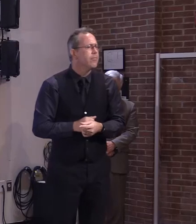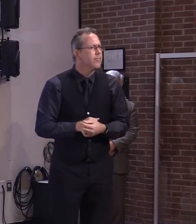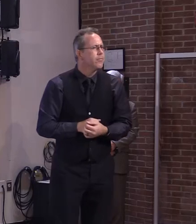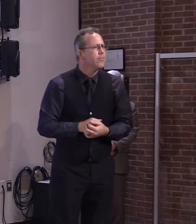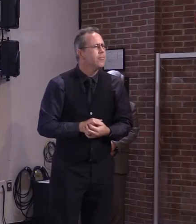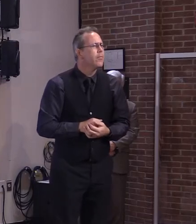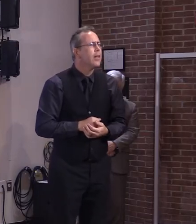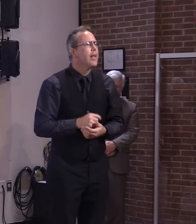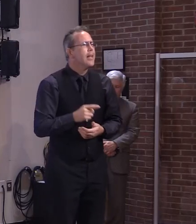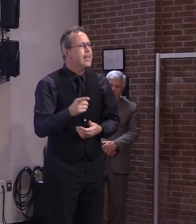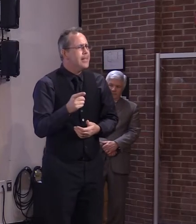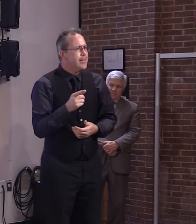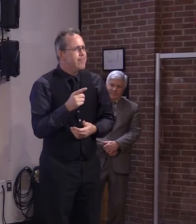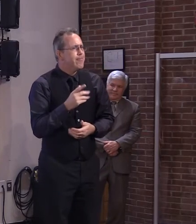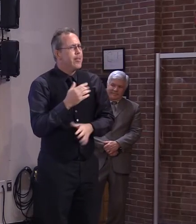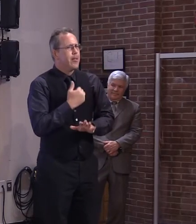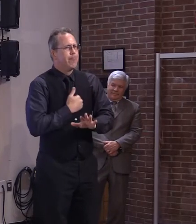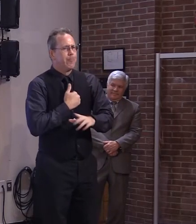clearer